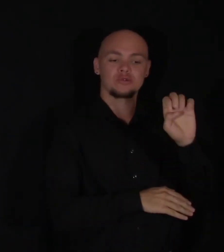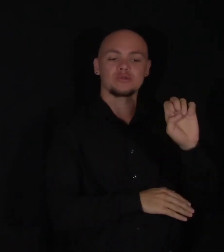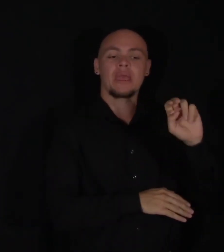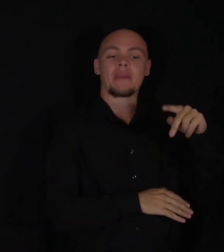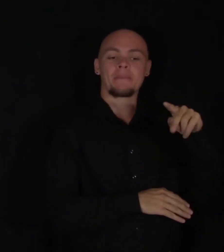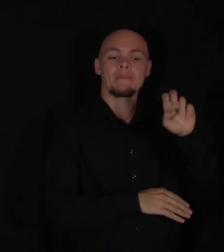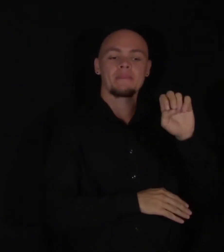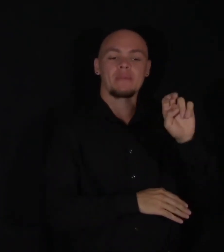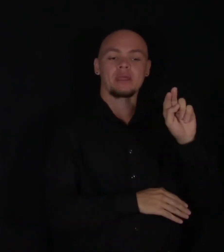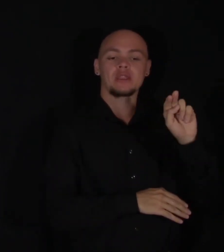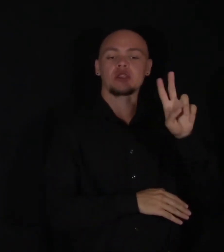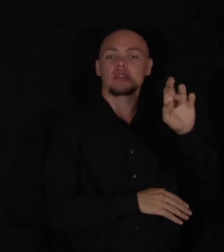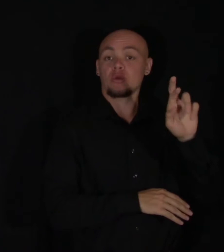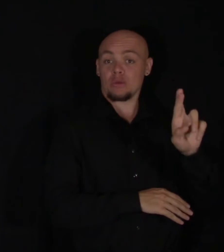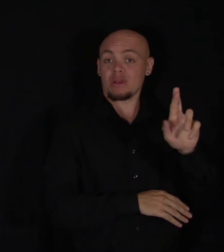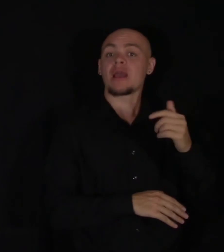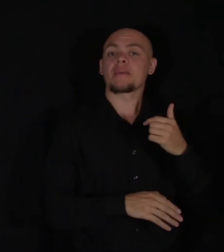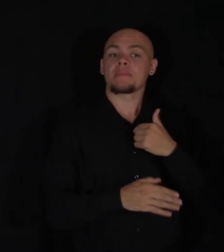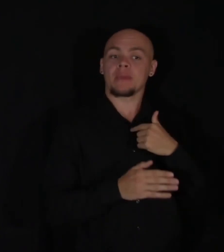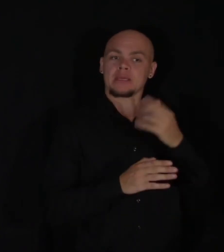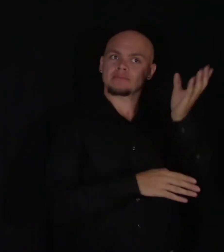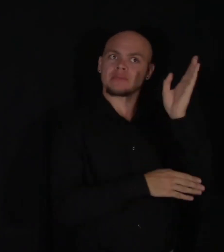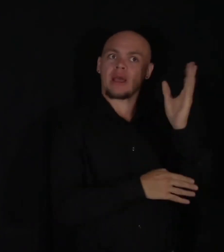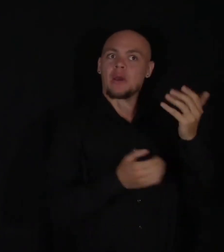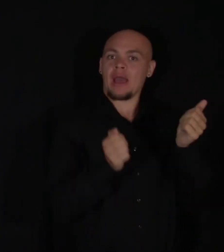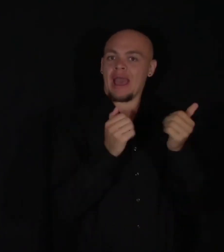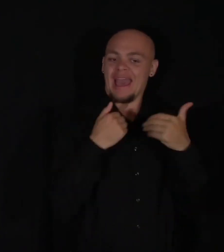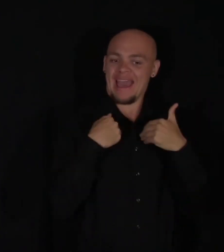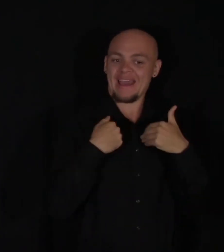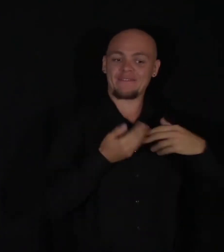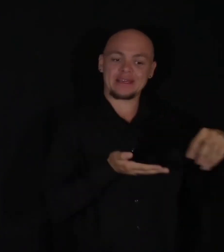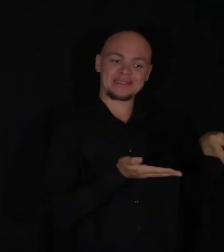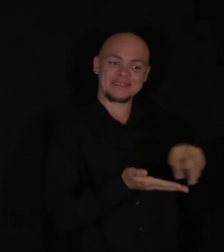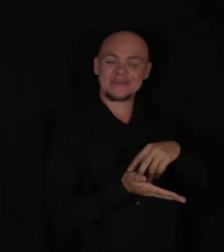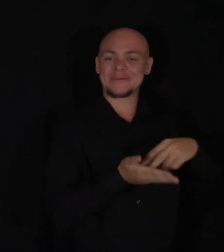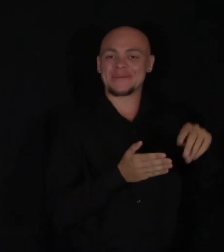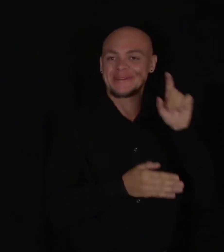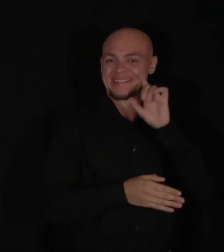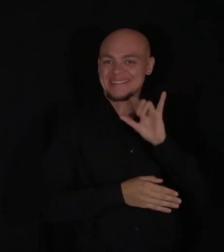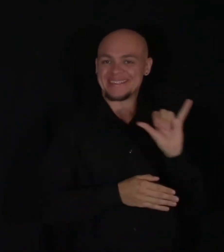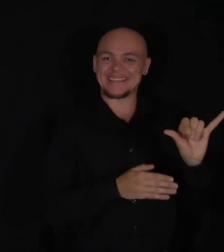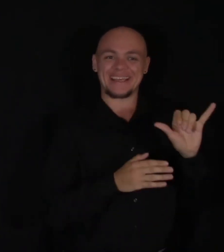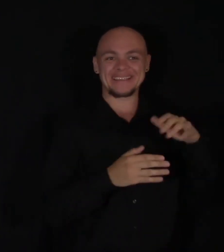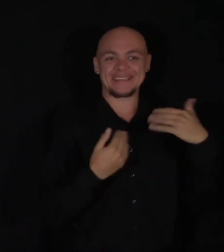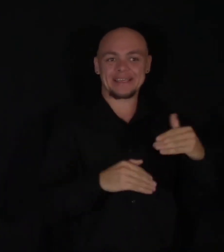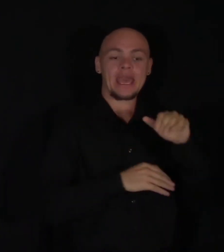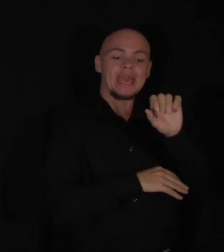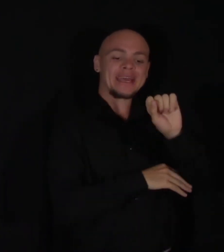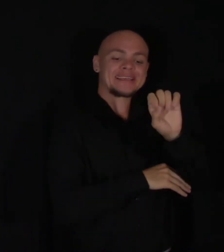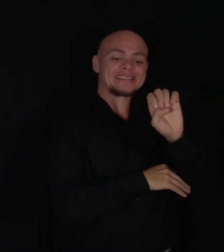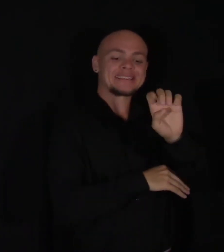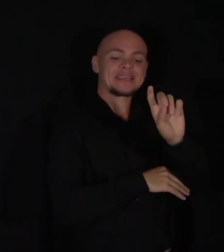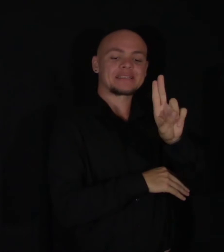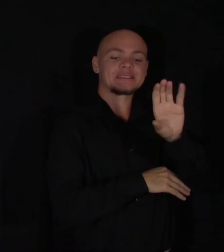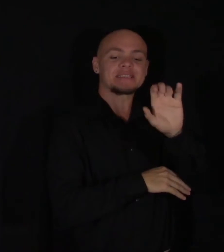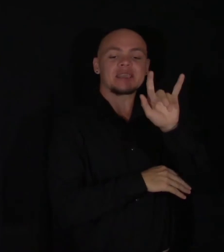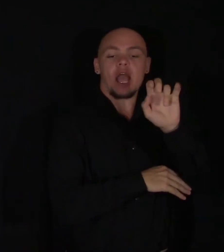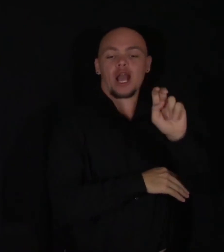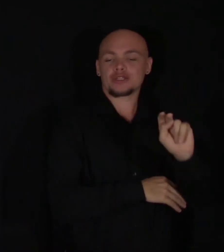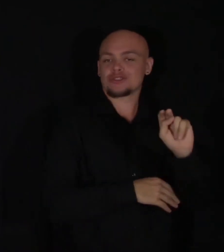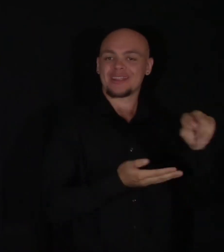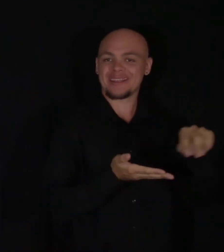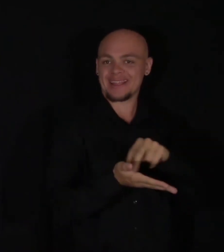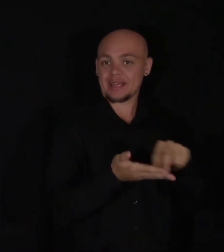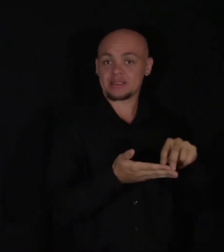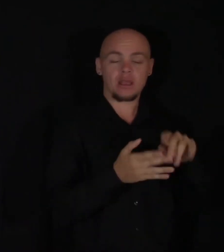started my talk with a seductive dance because I wanted you to first feel the seduction, to get you kind of to gut level. I'm